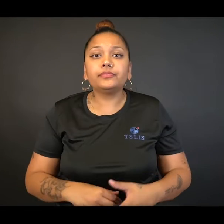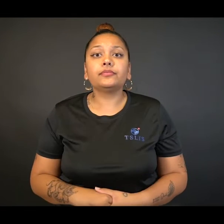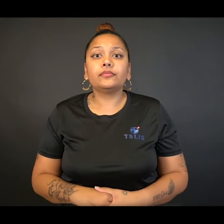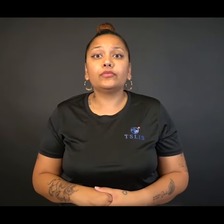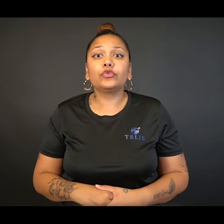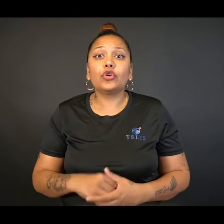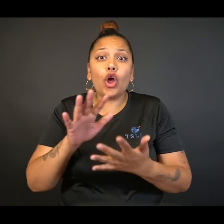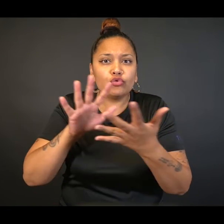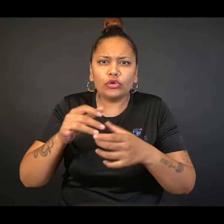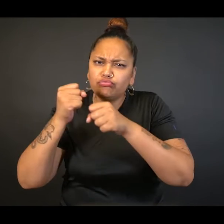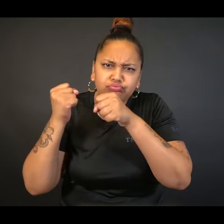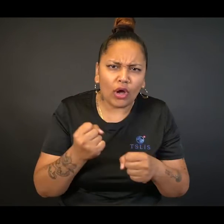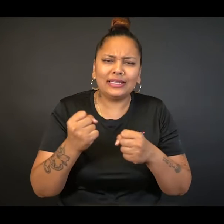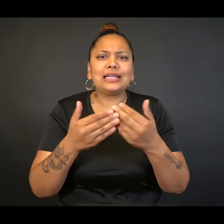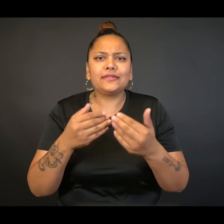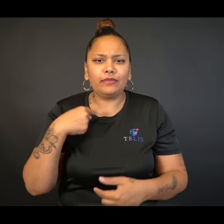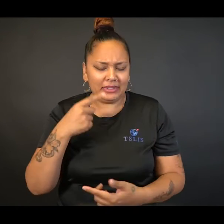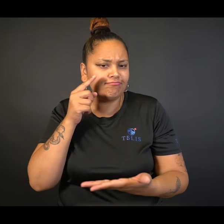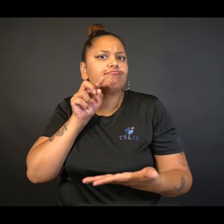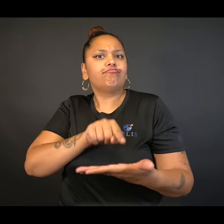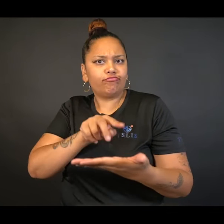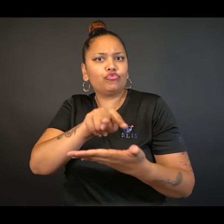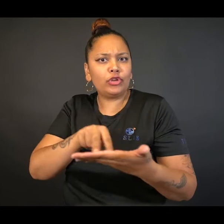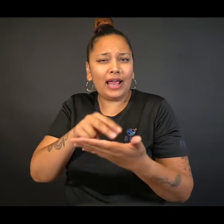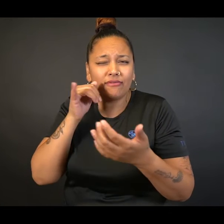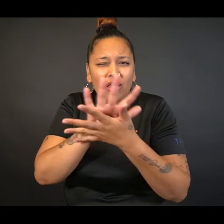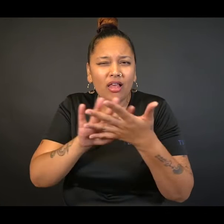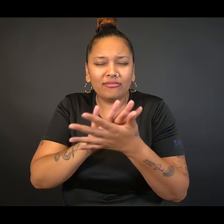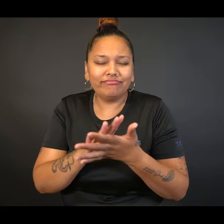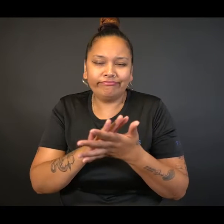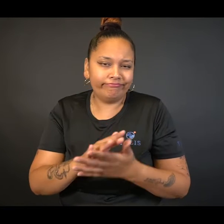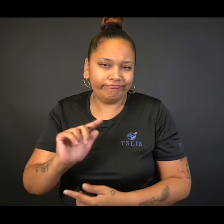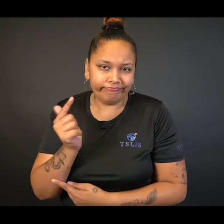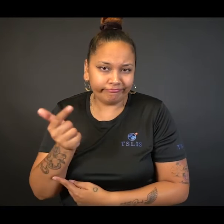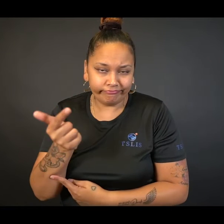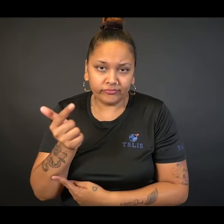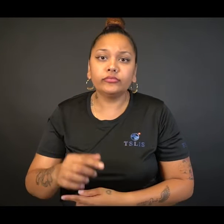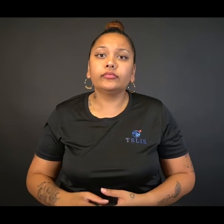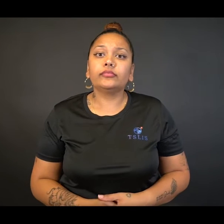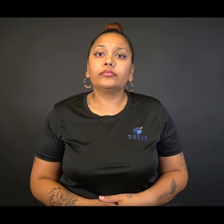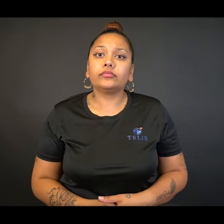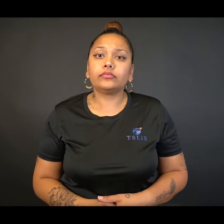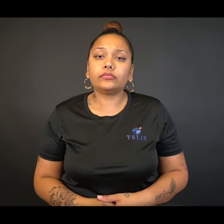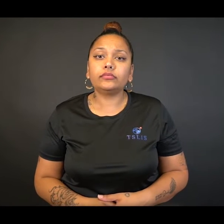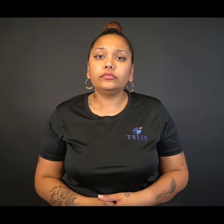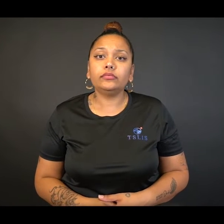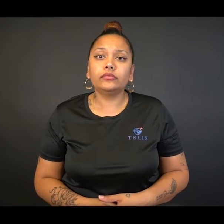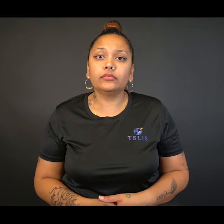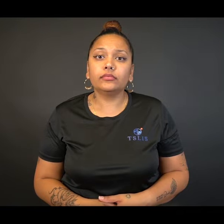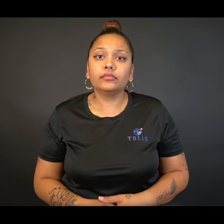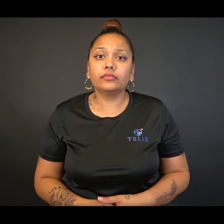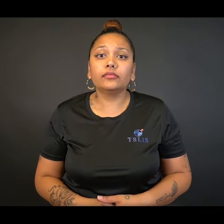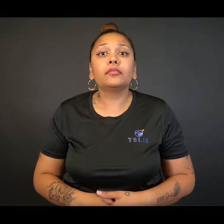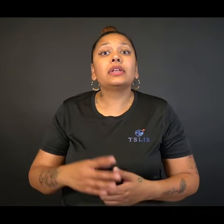it easier for me to read. Without that, I can't read the words. And when possible, sometimes I use